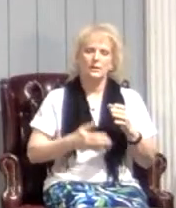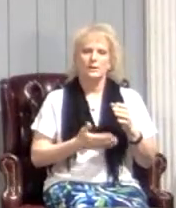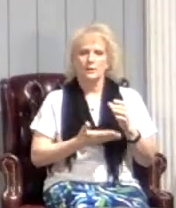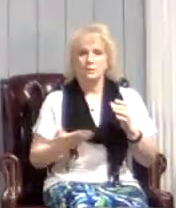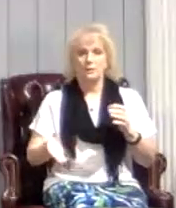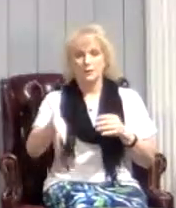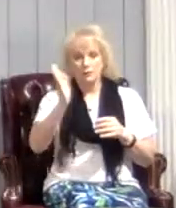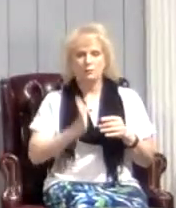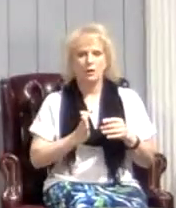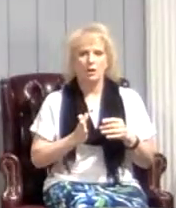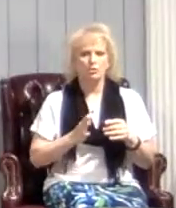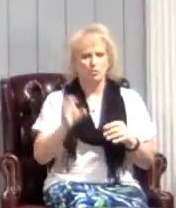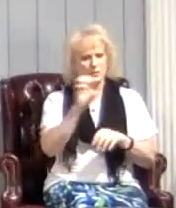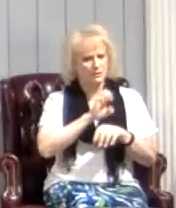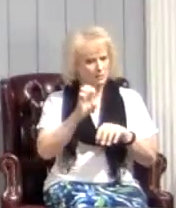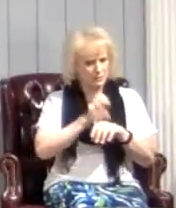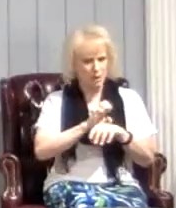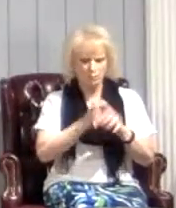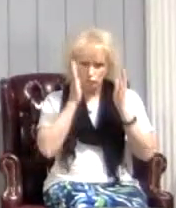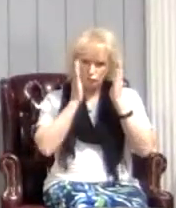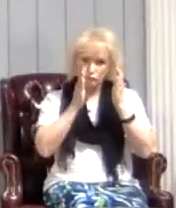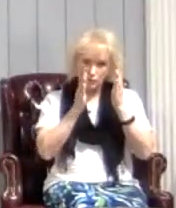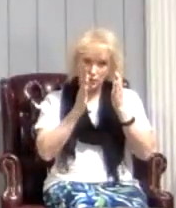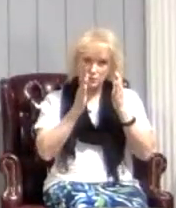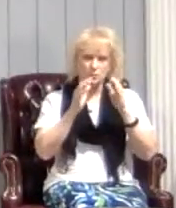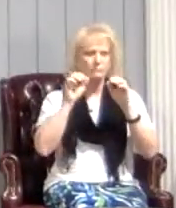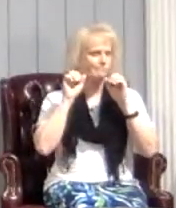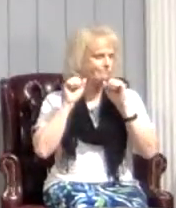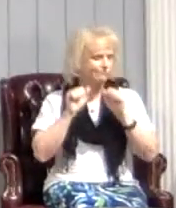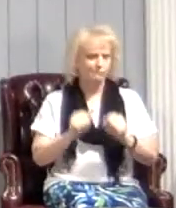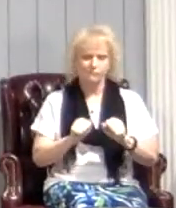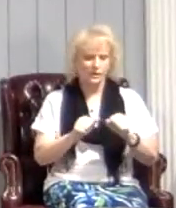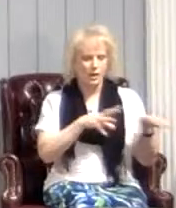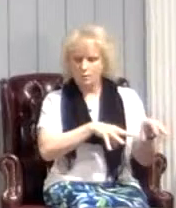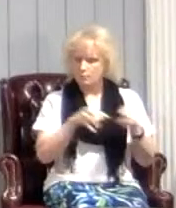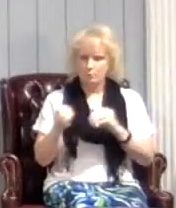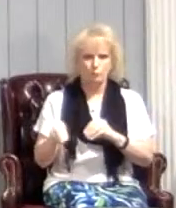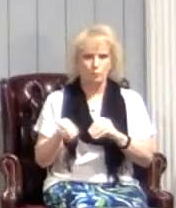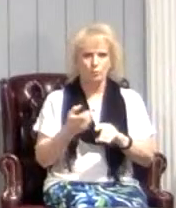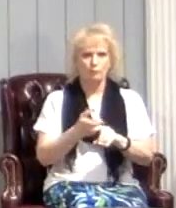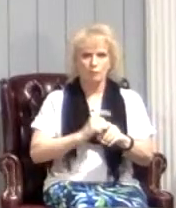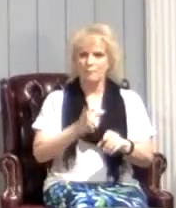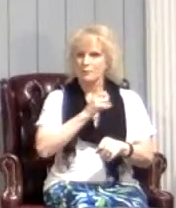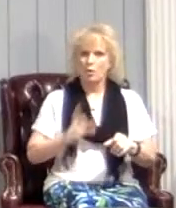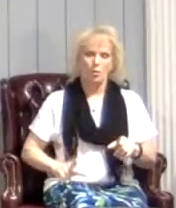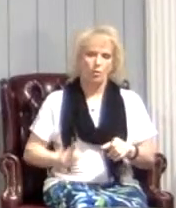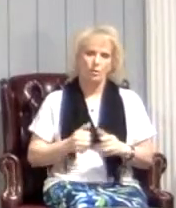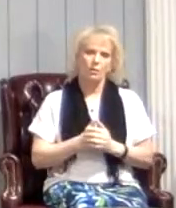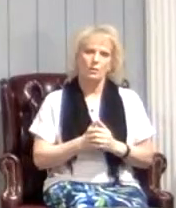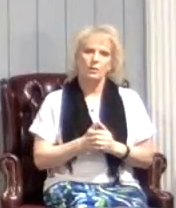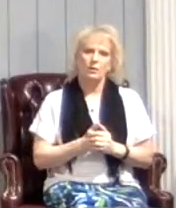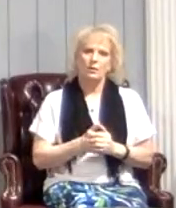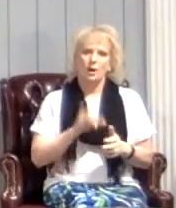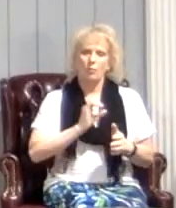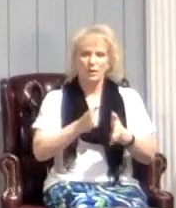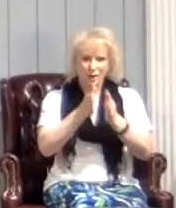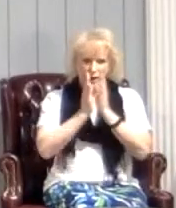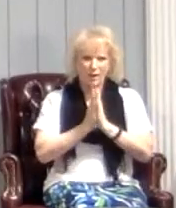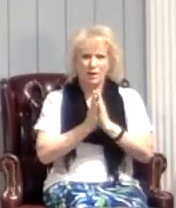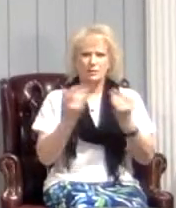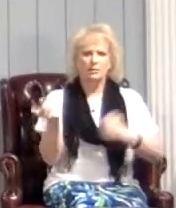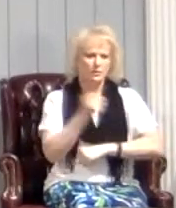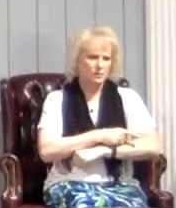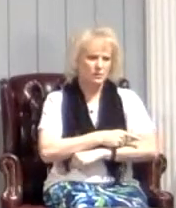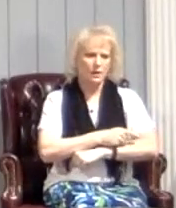so that he is established and fixed and cannot be moved away from the Lord. So I want to ask you today, getting